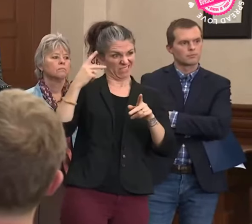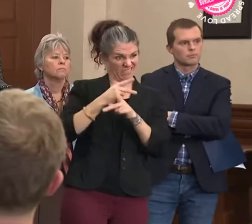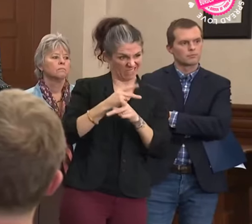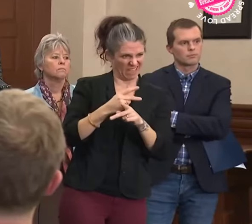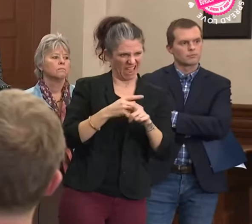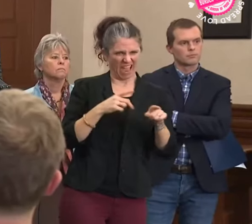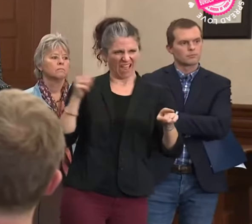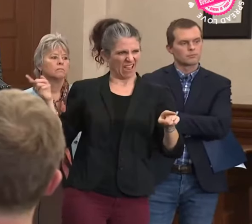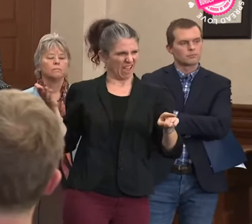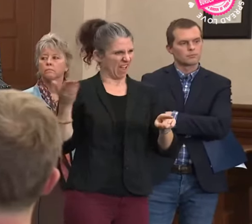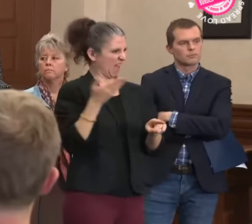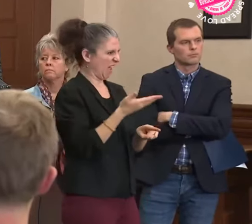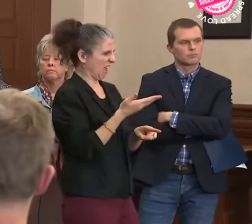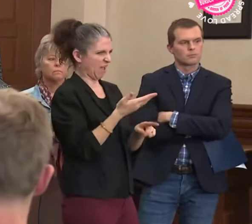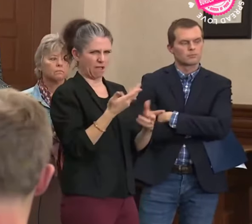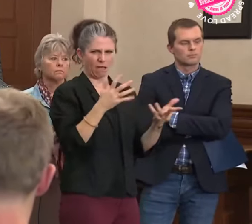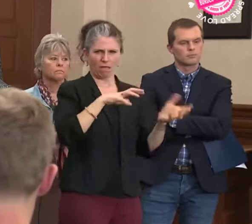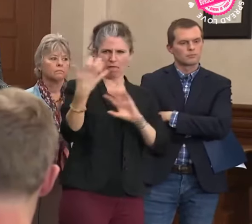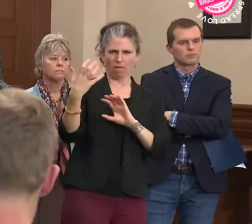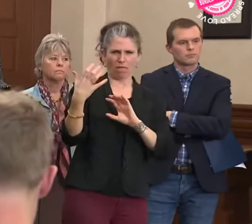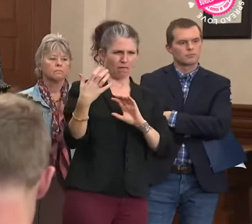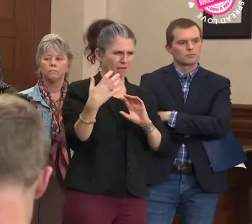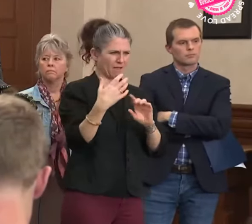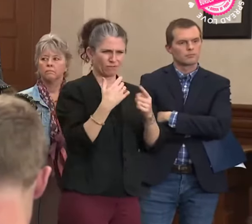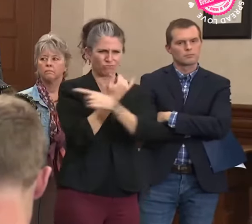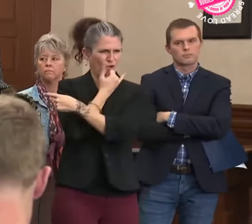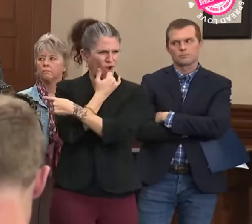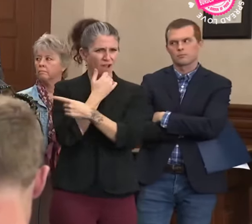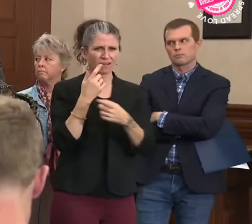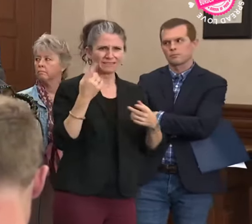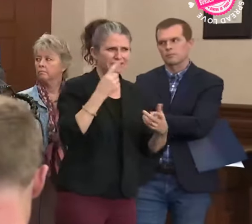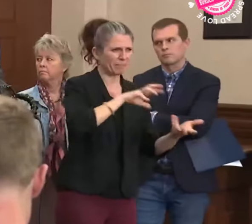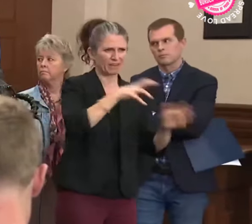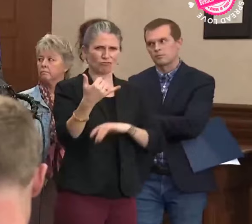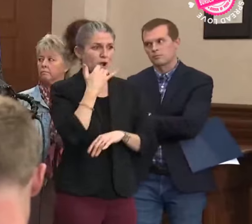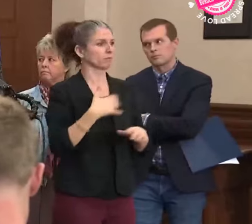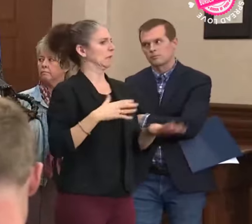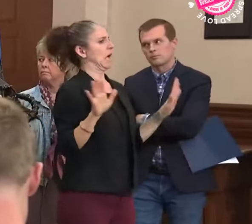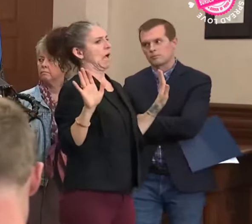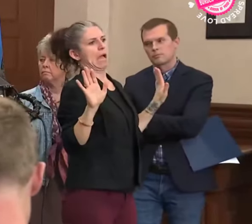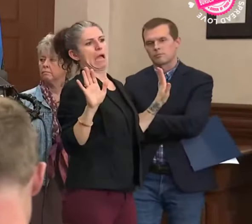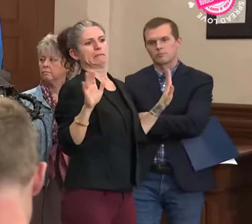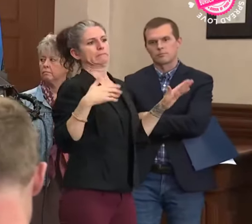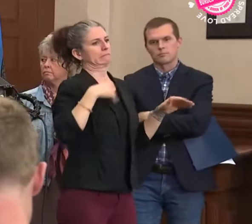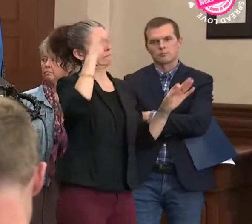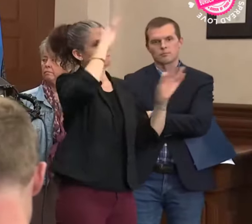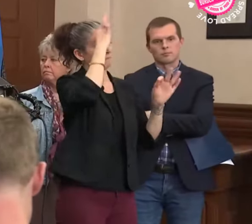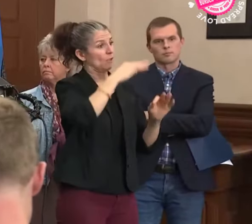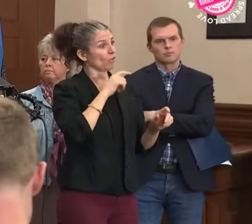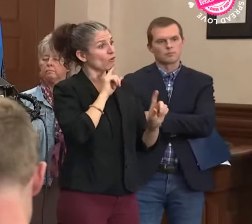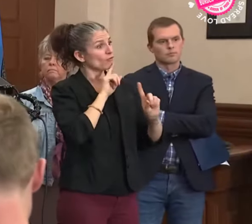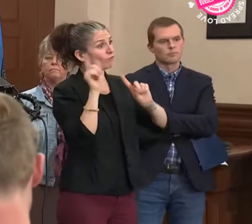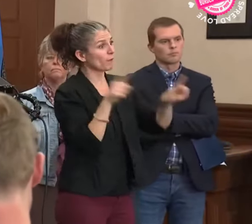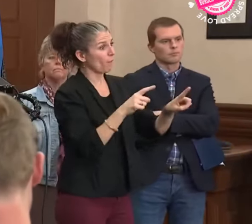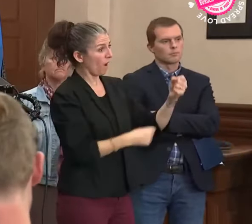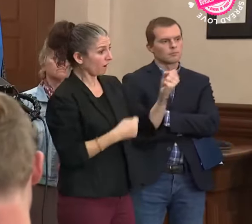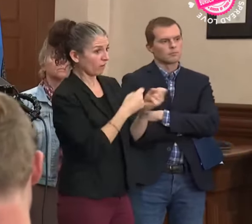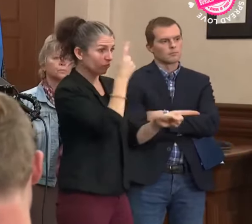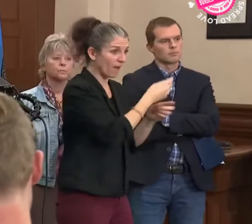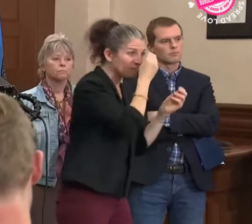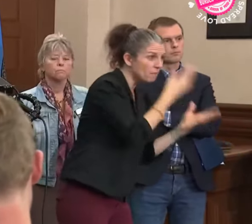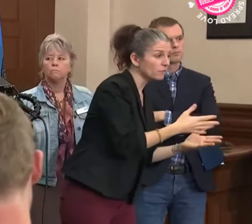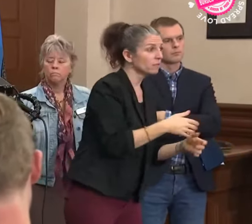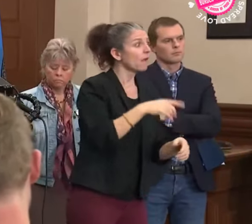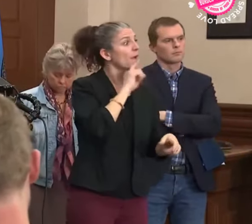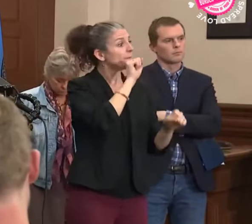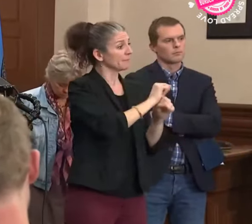wrong. No, I don't know whether there was a report to trigger the yellow flag law. There, it's certainly